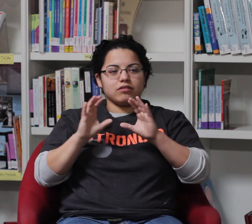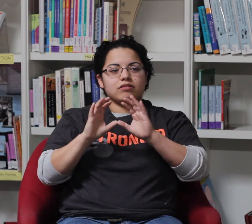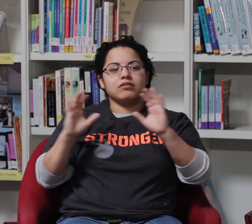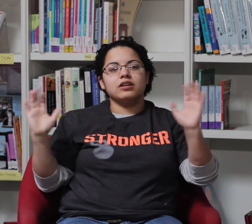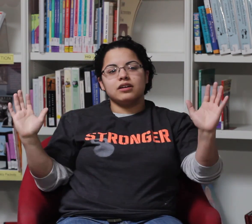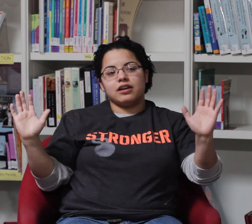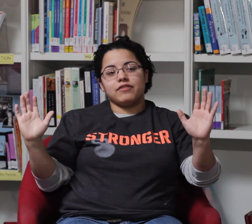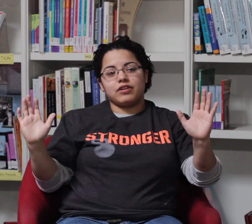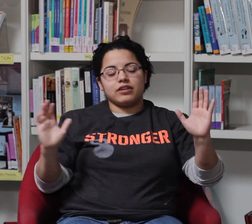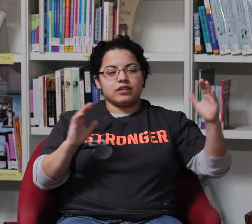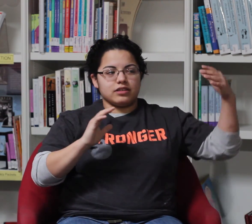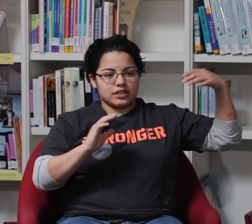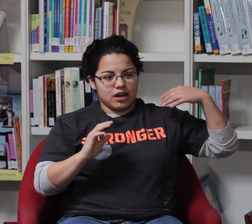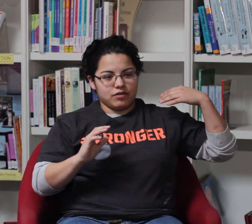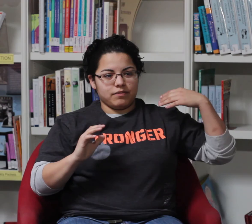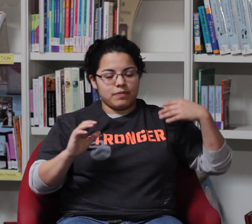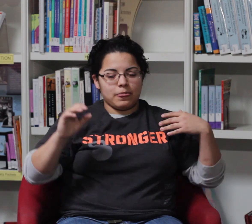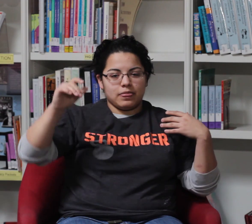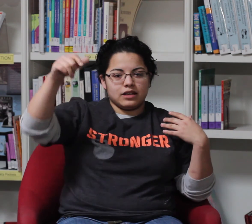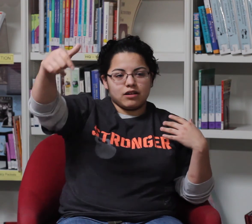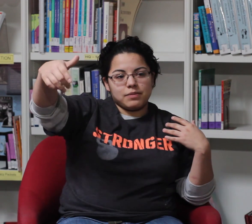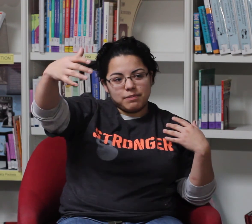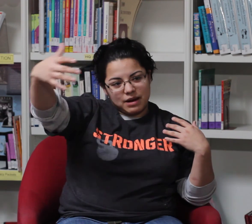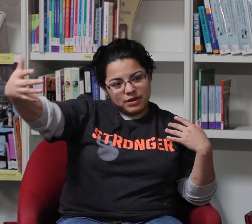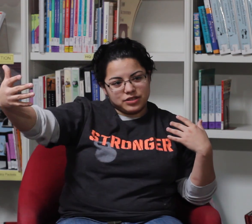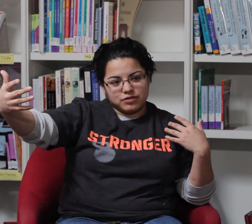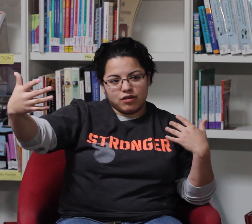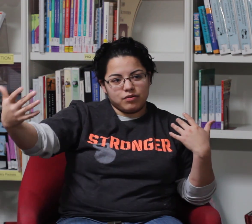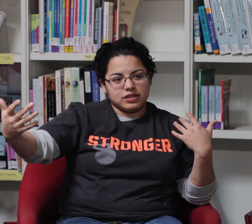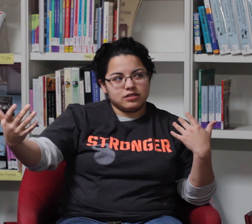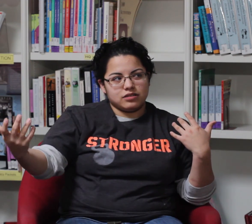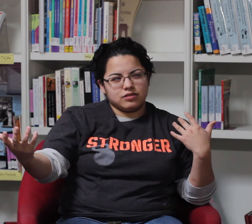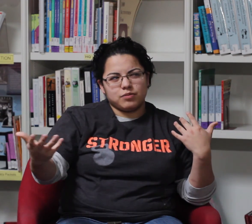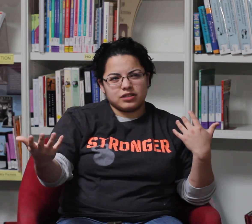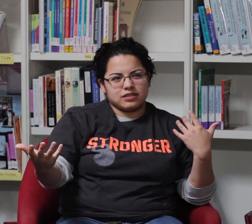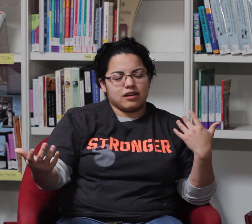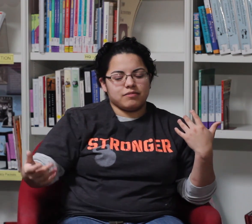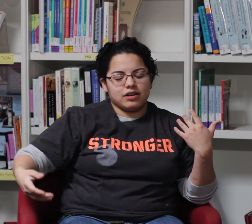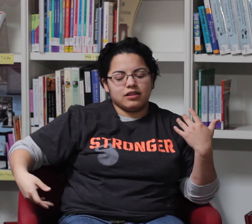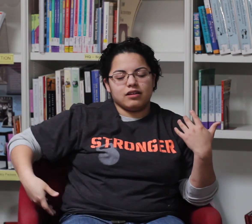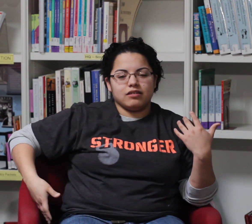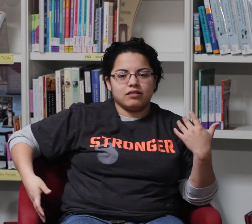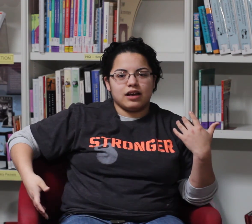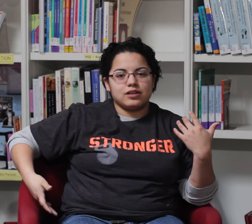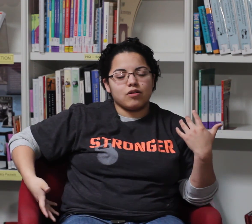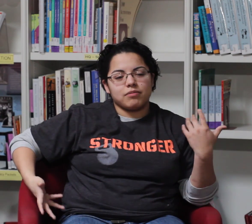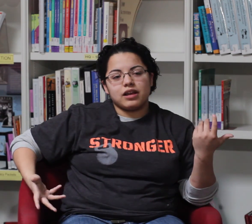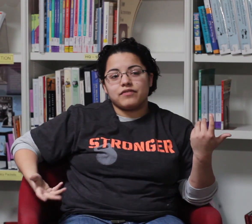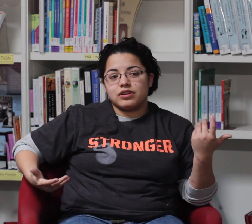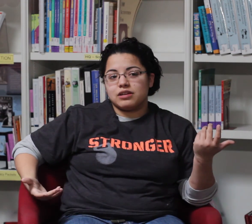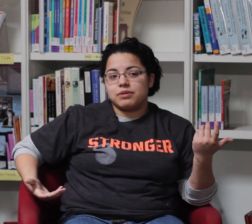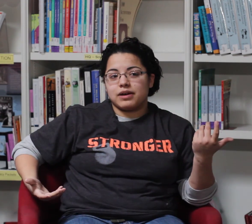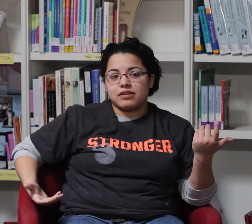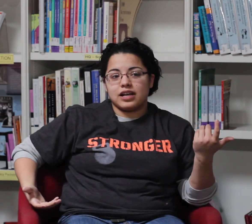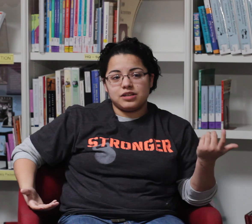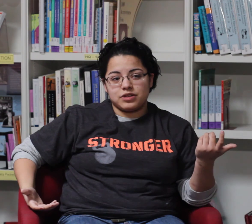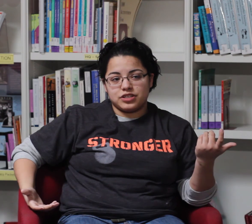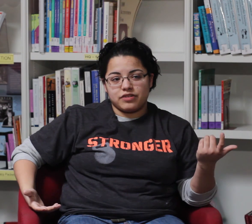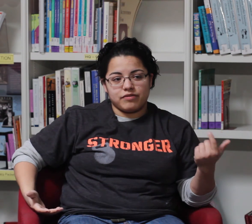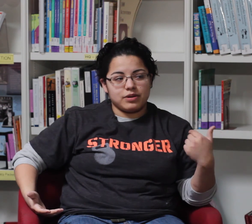pillow in the front, and then there's a counter. So I'm in the back by the shoes always, most of the time. And then I told him, hey, if you need me by the cash register for me